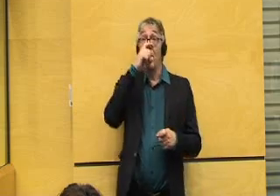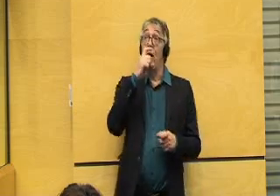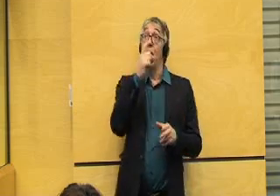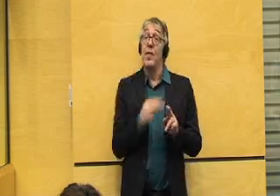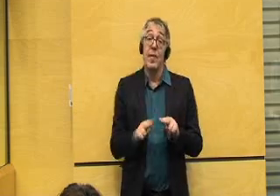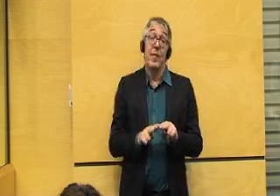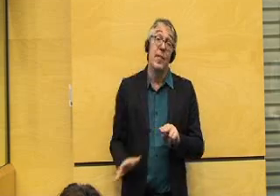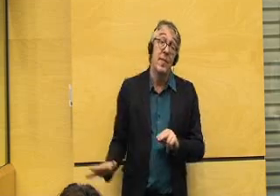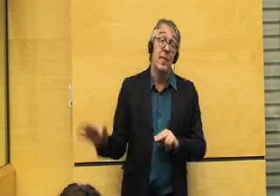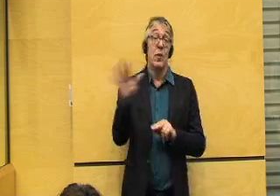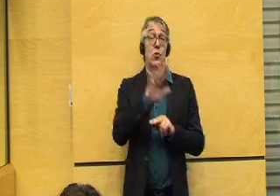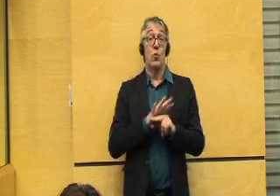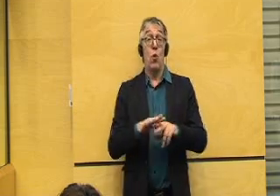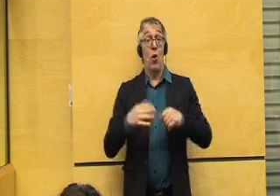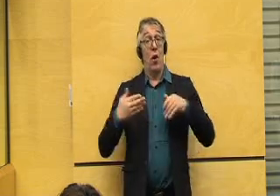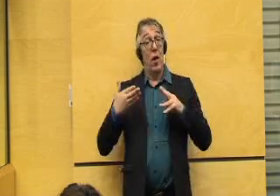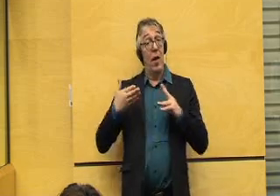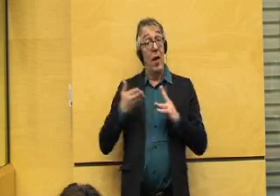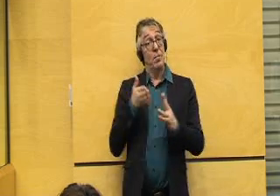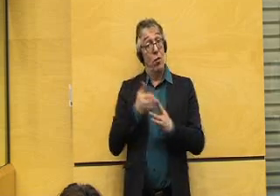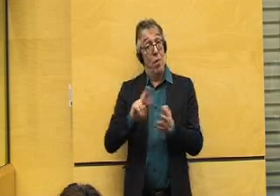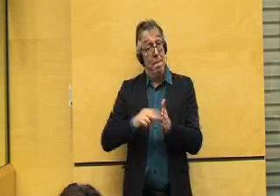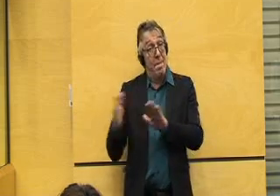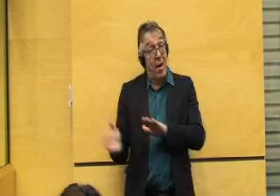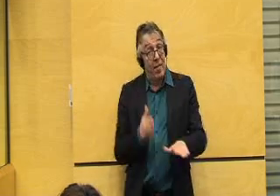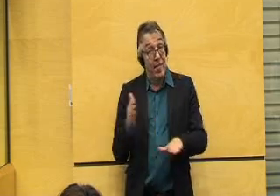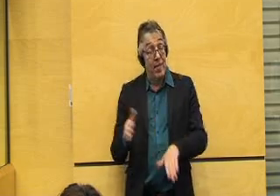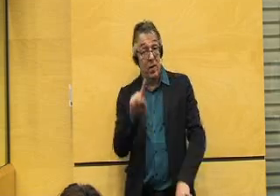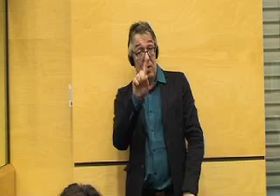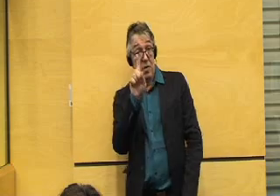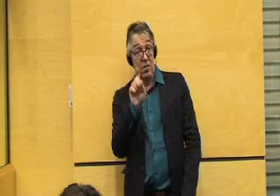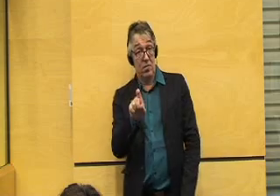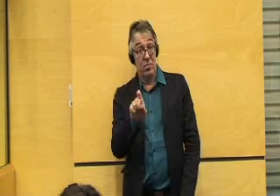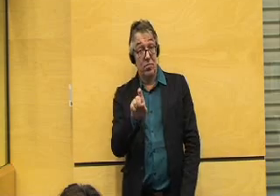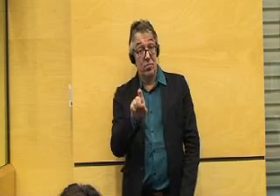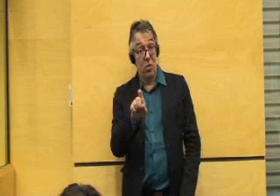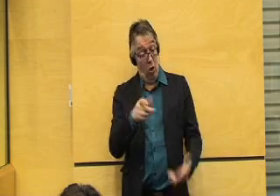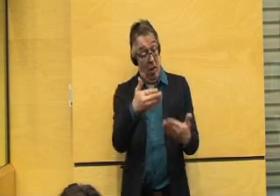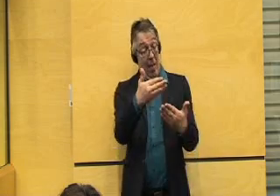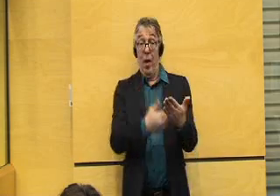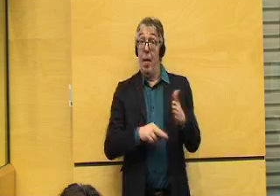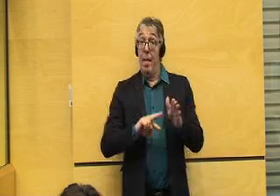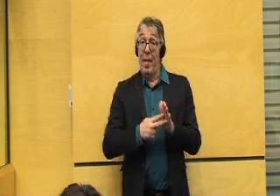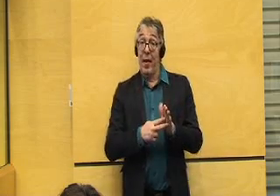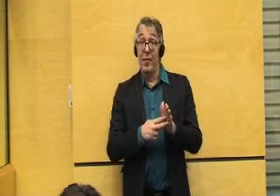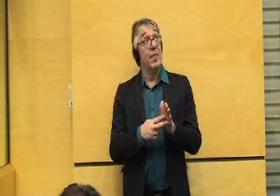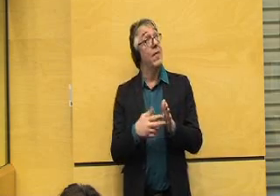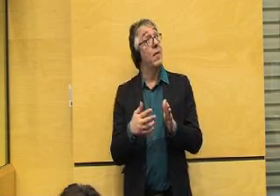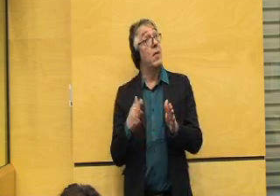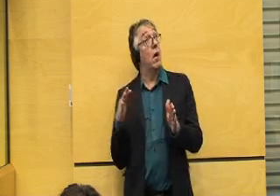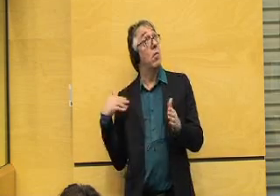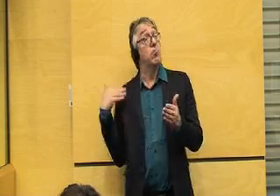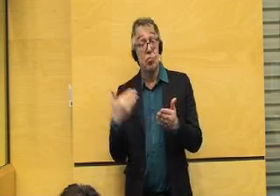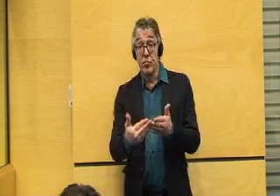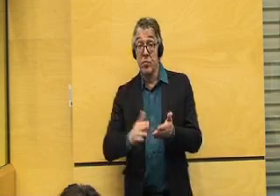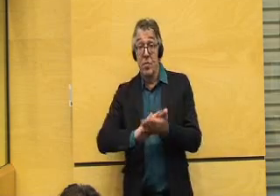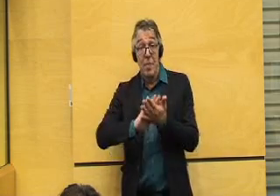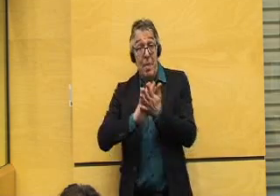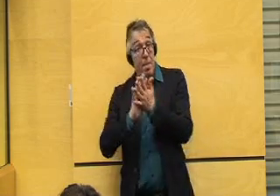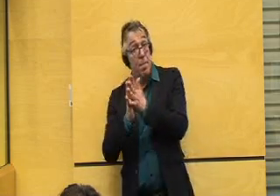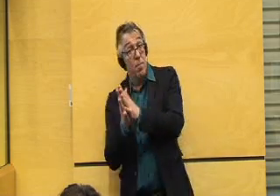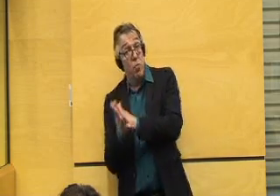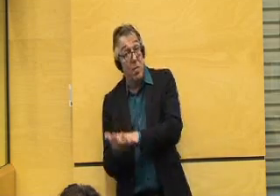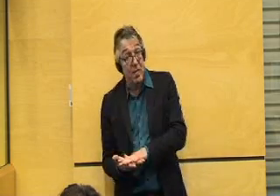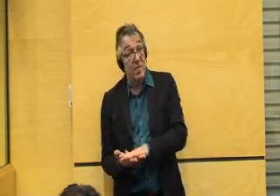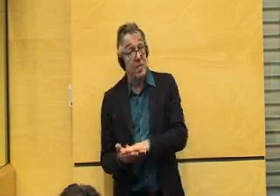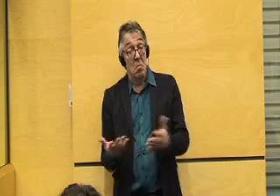plan, and if so, what is the level of implementation up to now since you're from